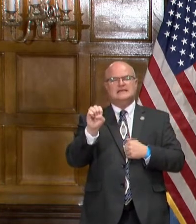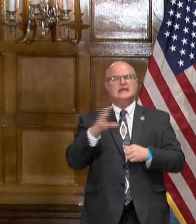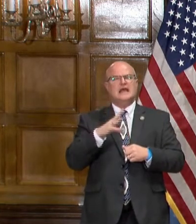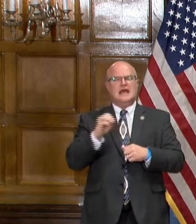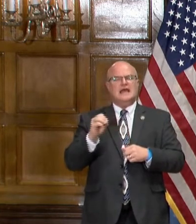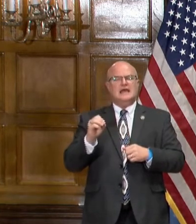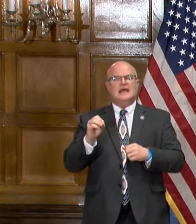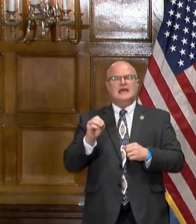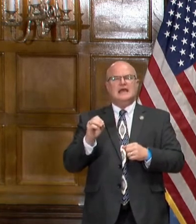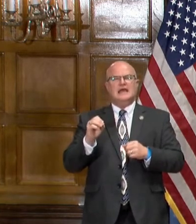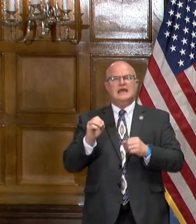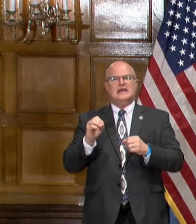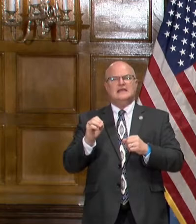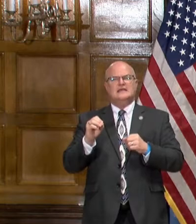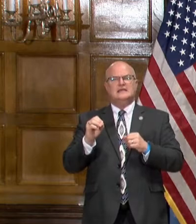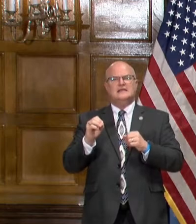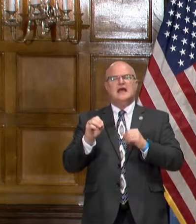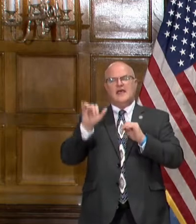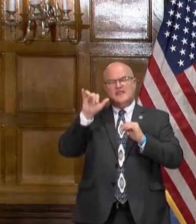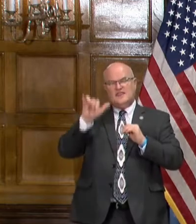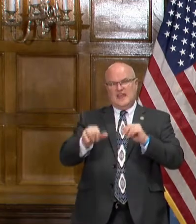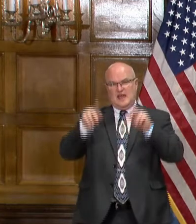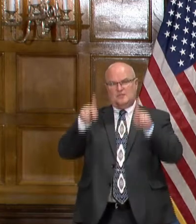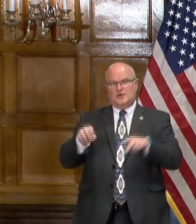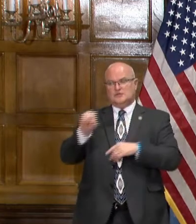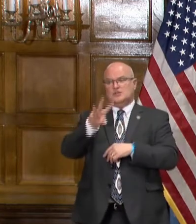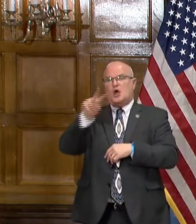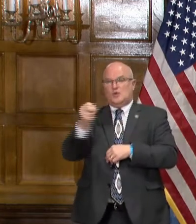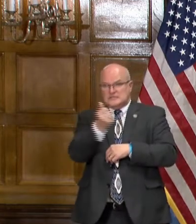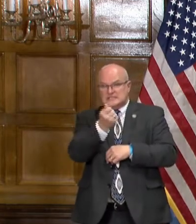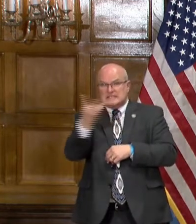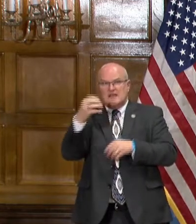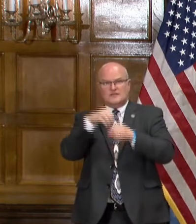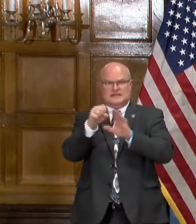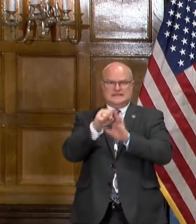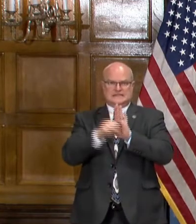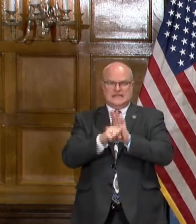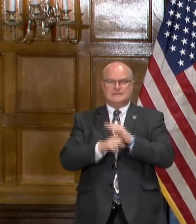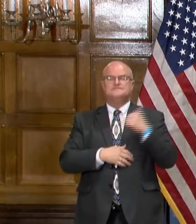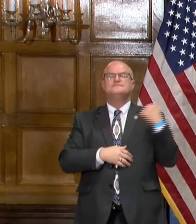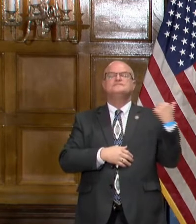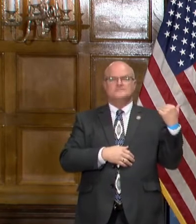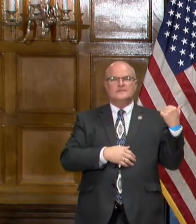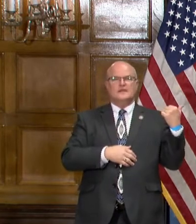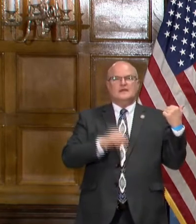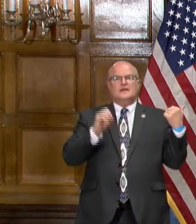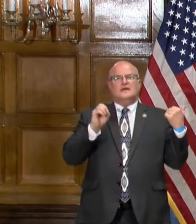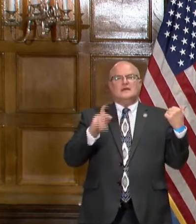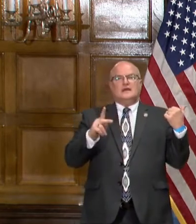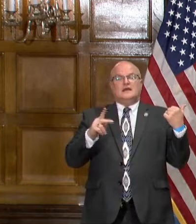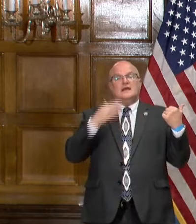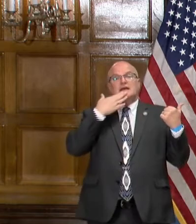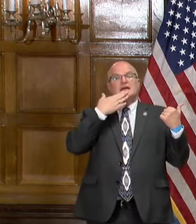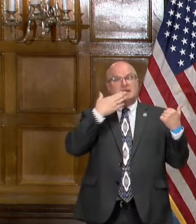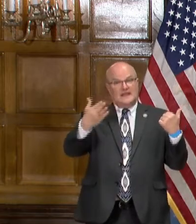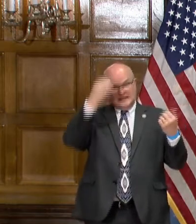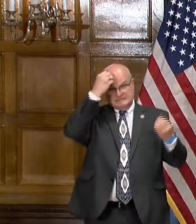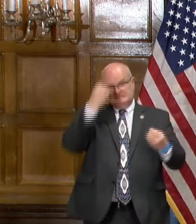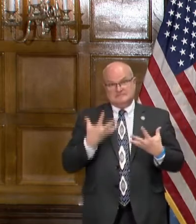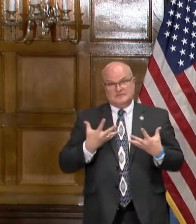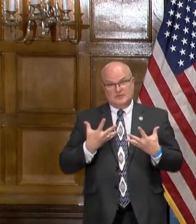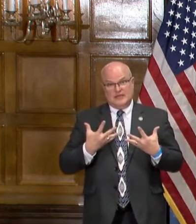same person owns several restaurants in the state. Well, thank you for giving us